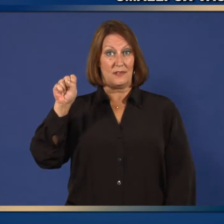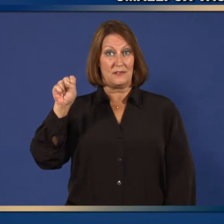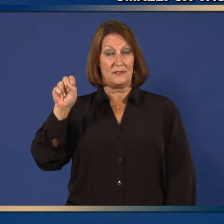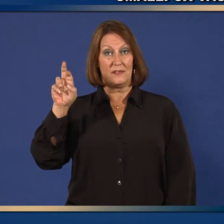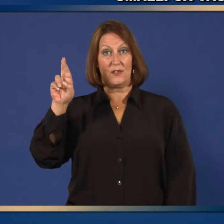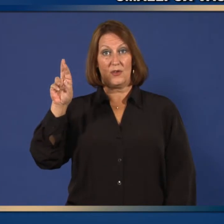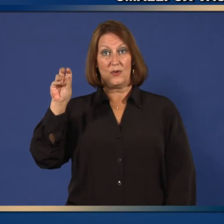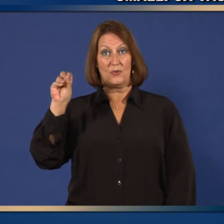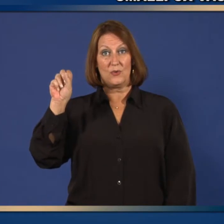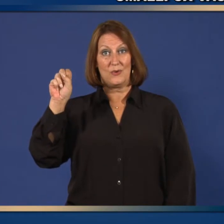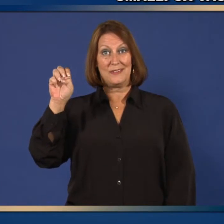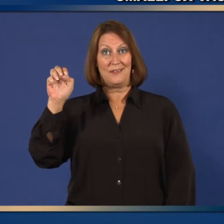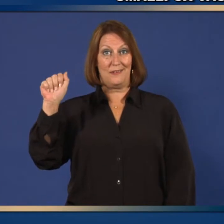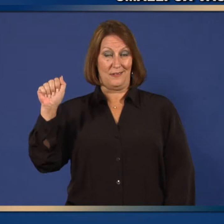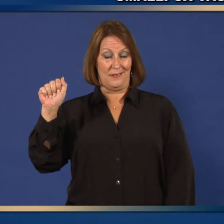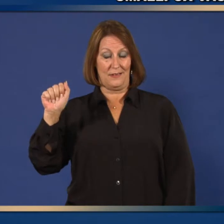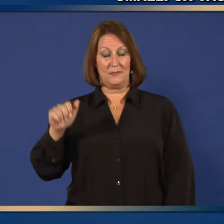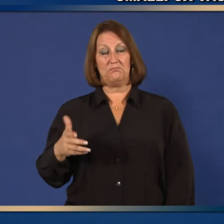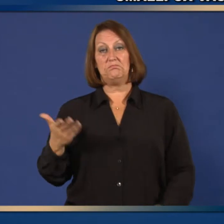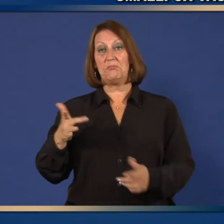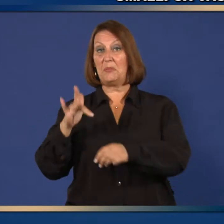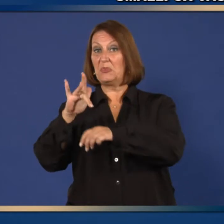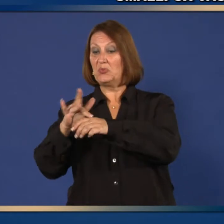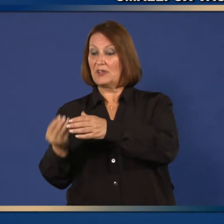poison ivy,